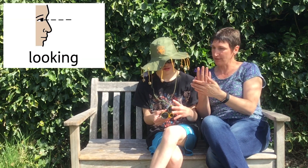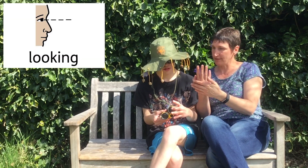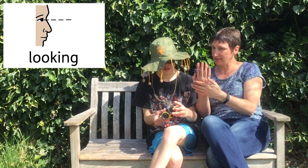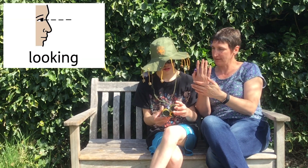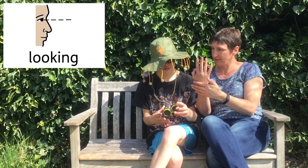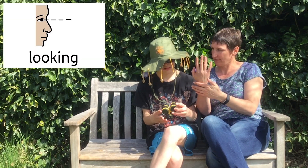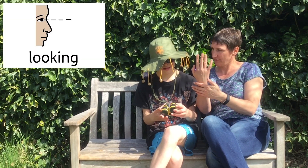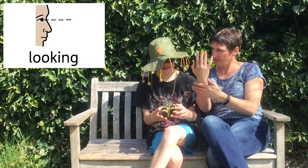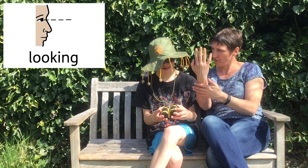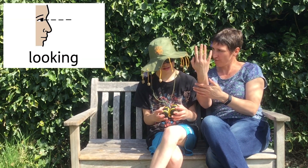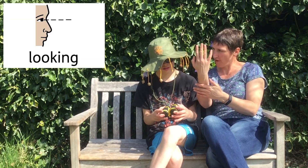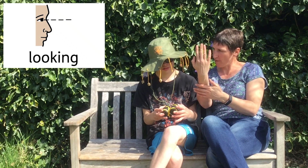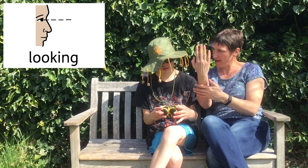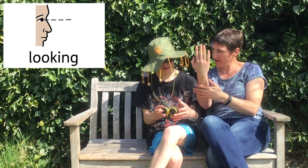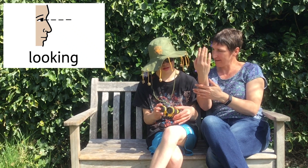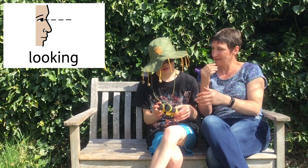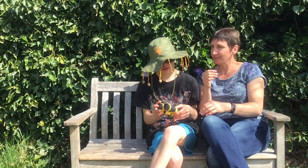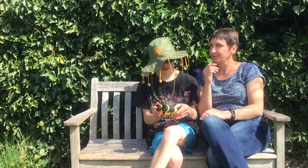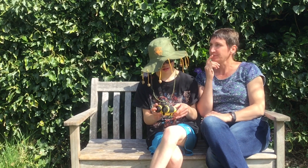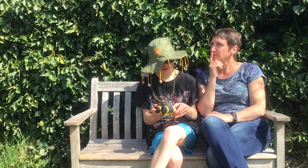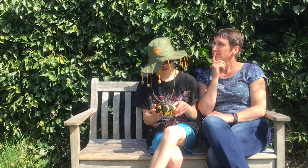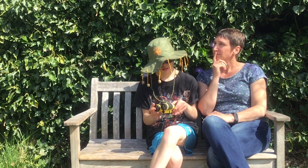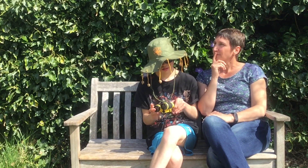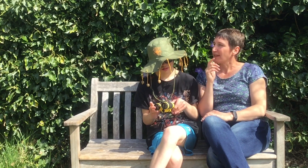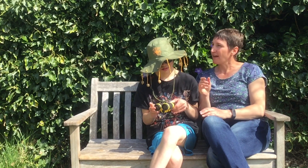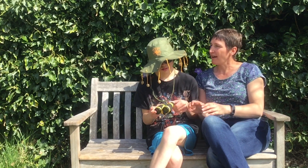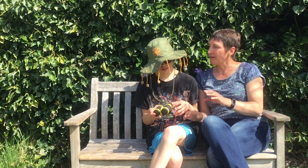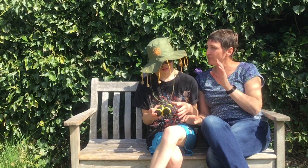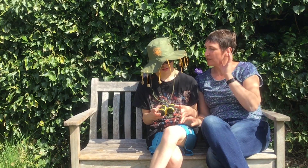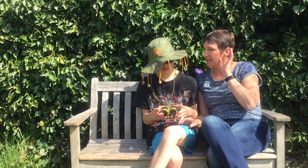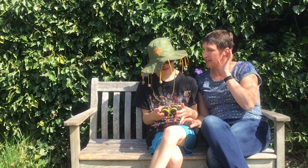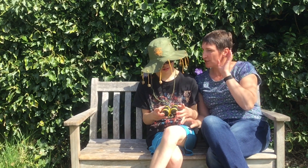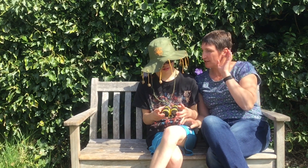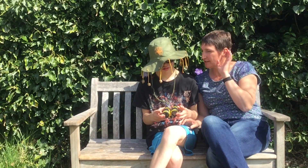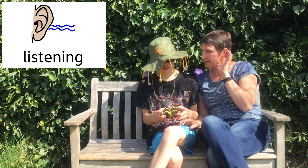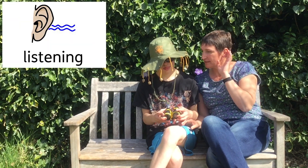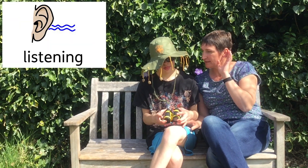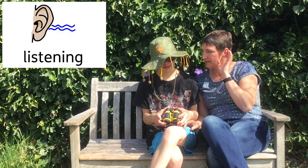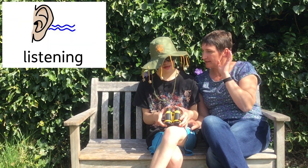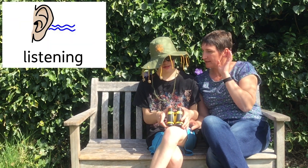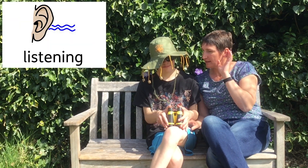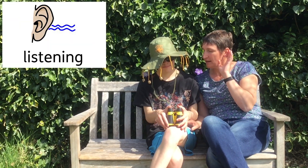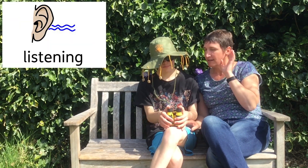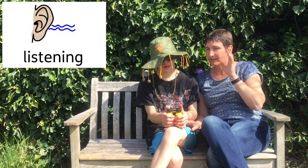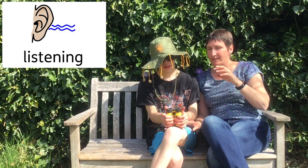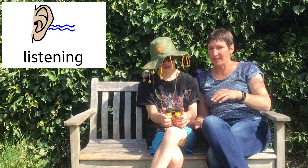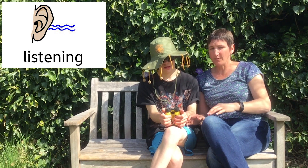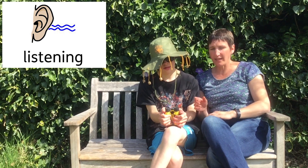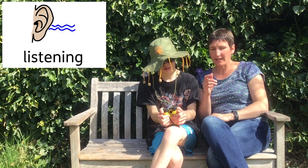what's growing, and really good listening to see what they can